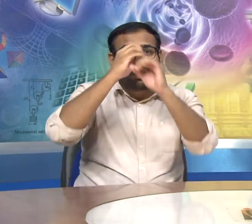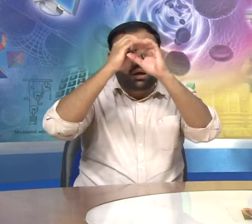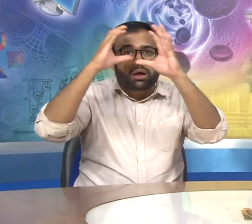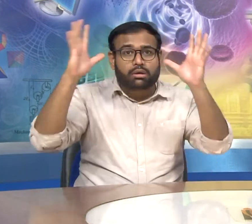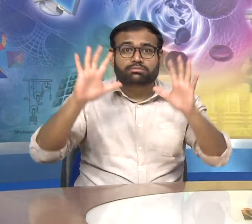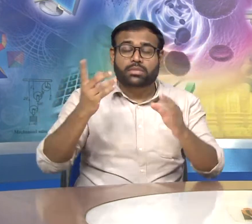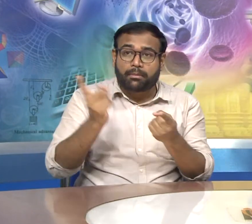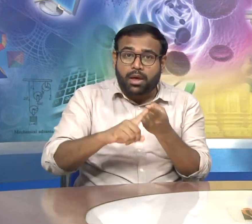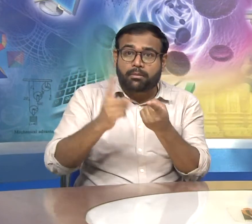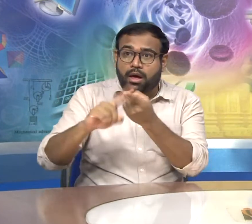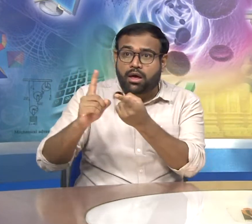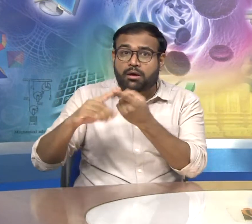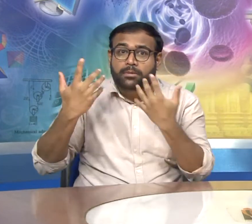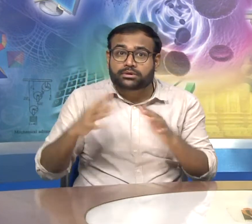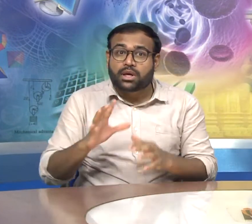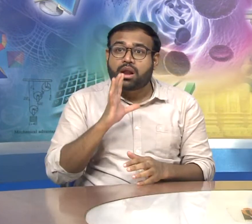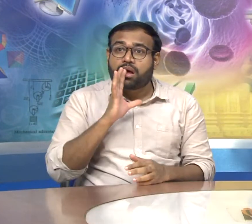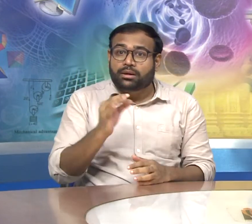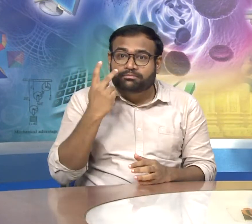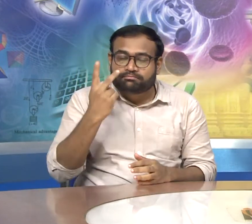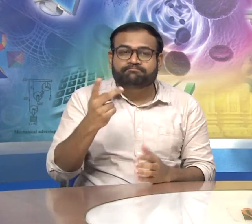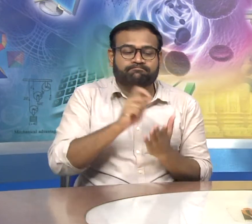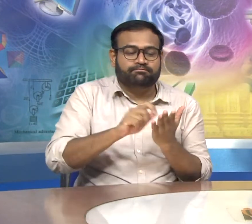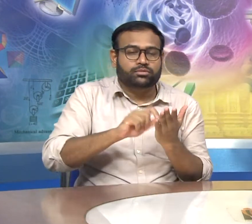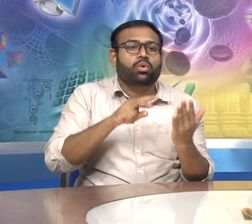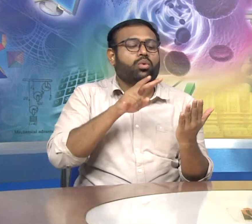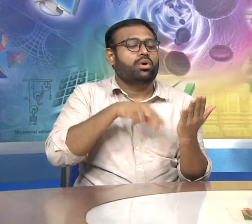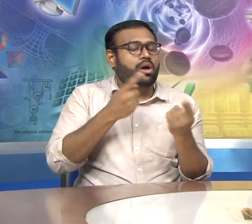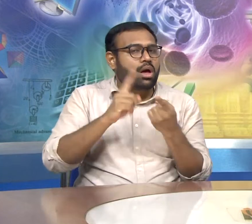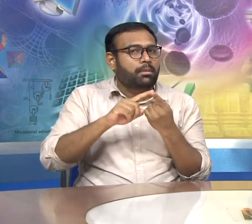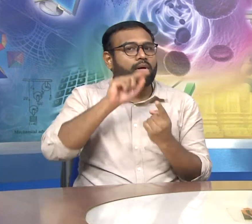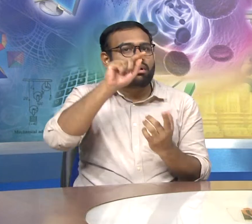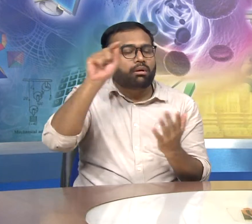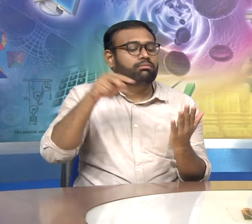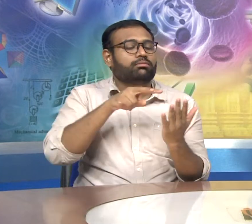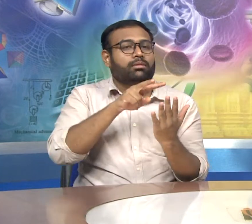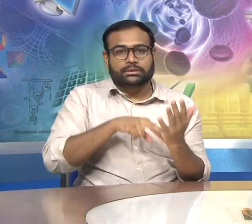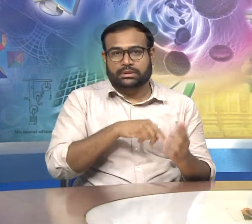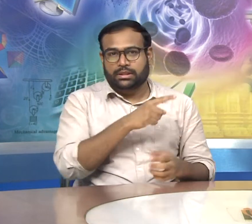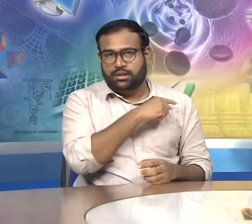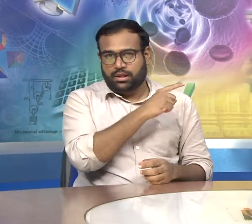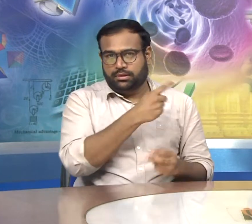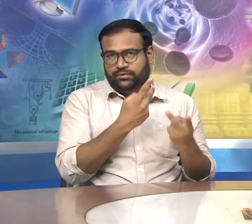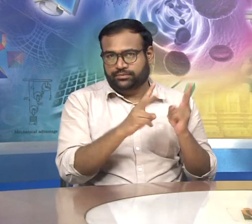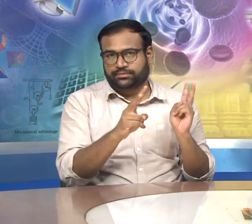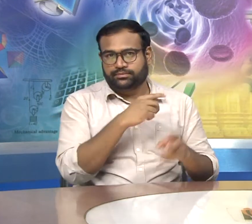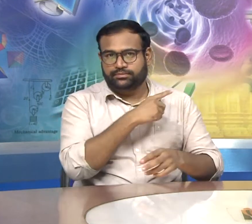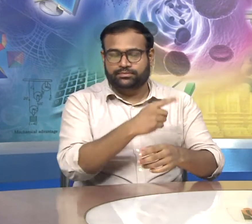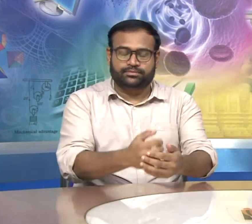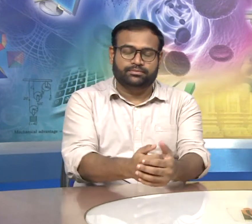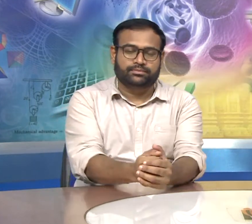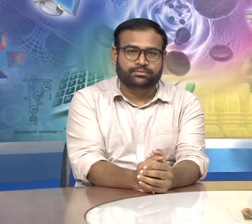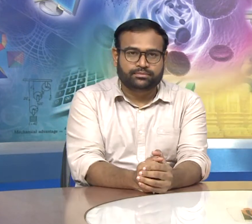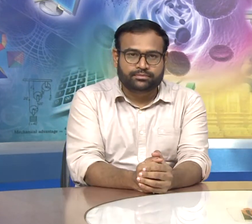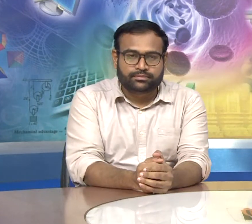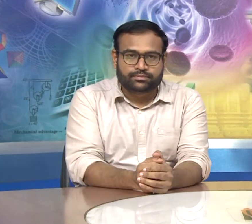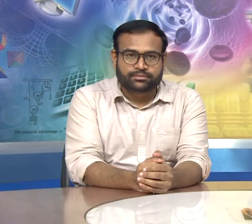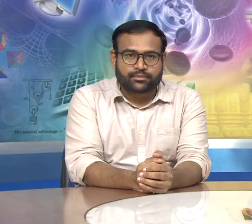stories based on true situations. both are